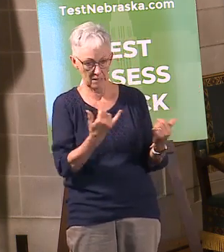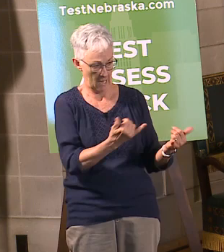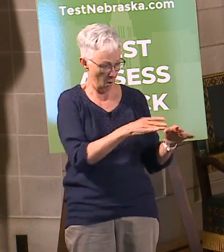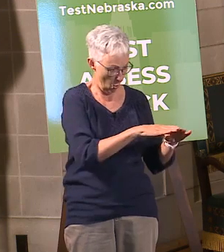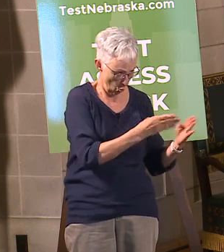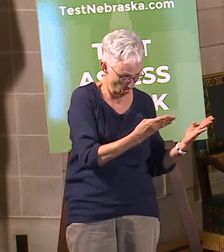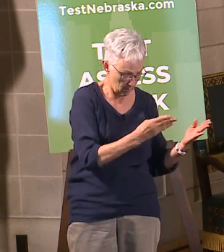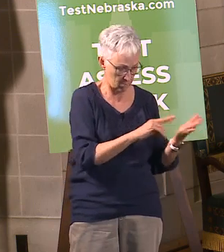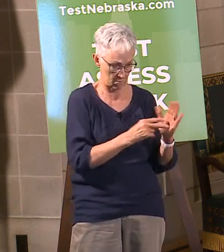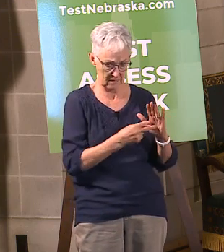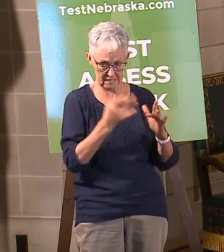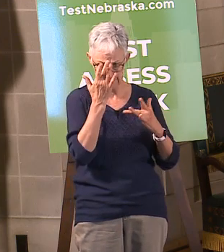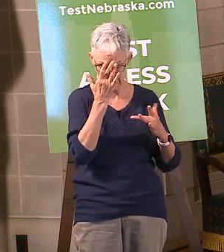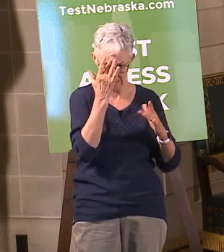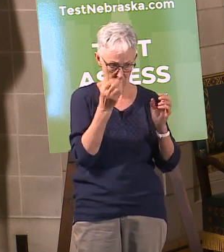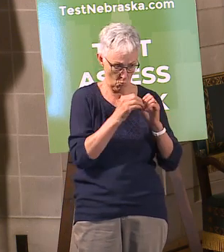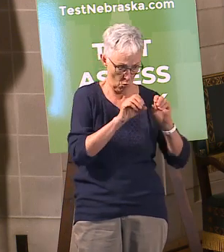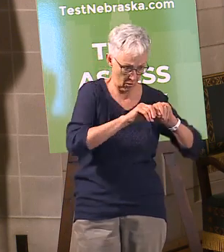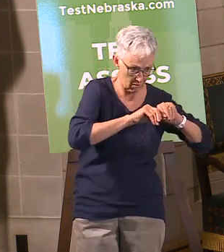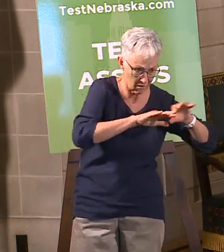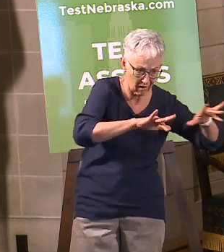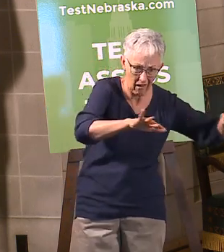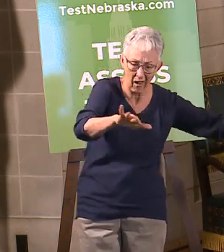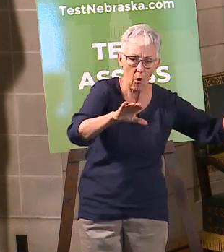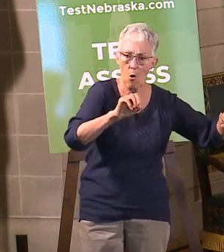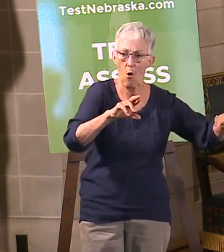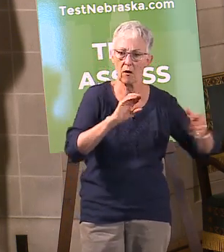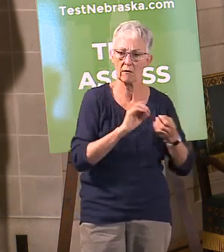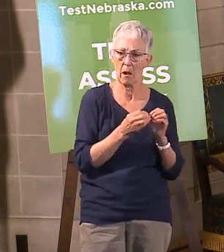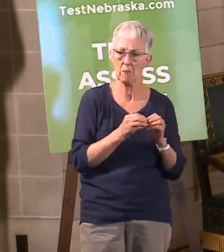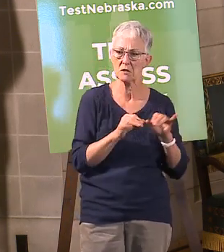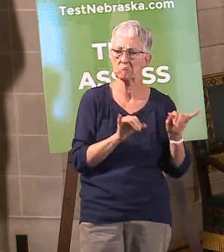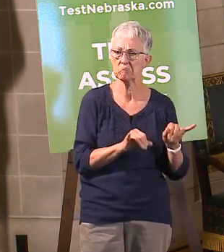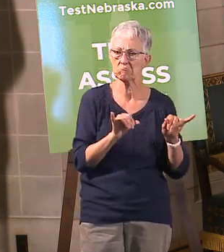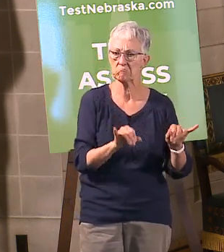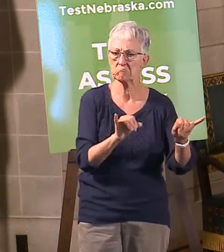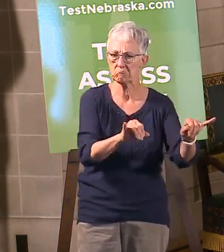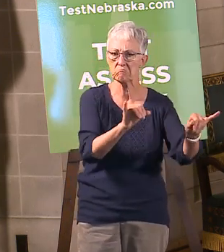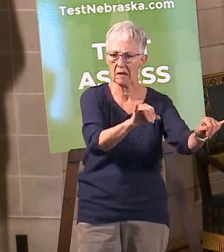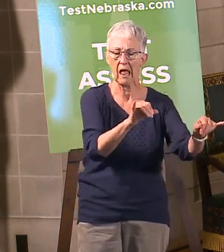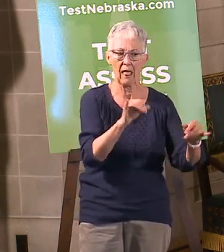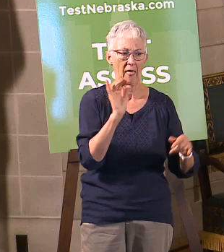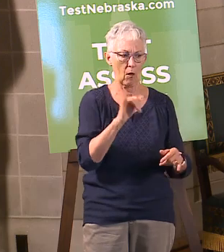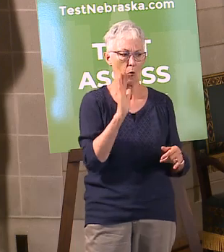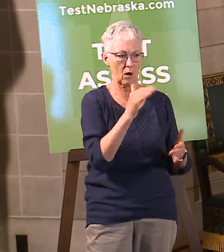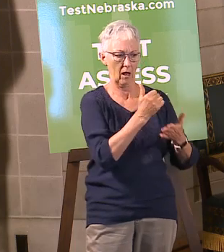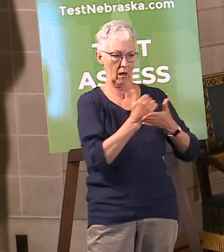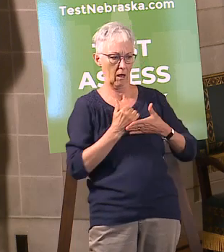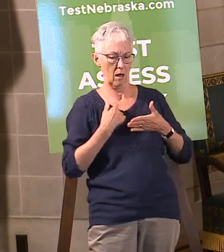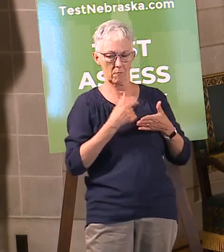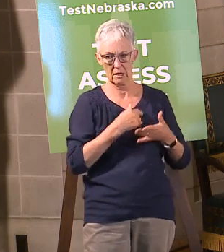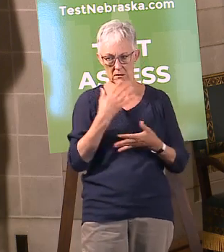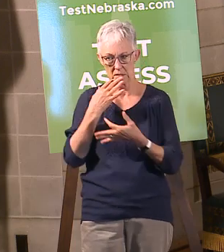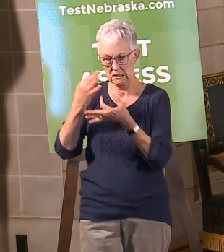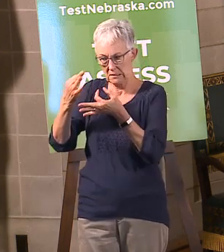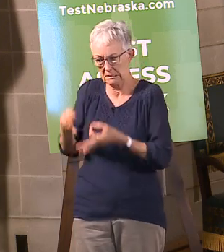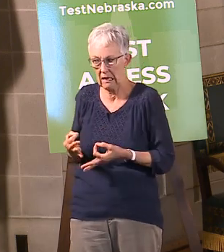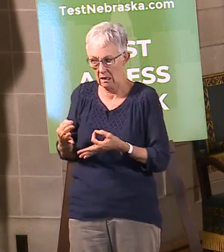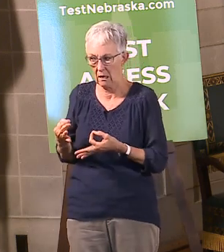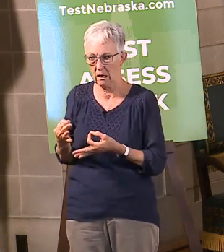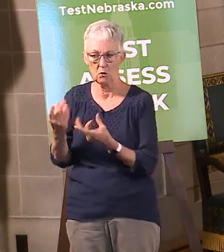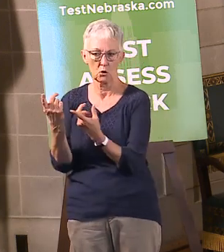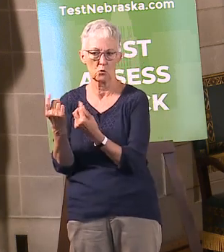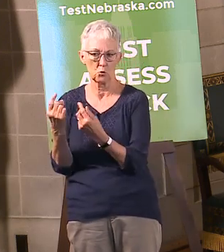that things are still remaining stable. So we'll be looking at those issues and loosening more restrictions as we go forward in the future. So I'd